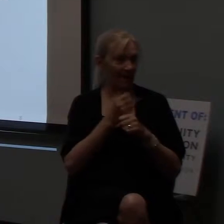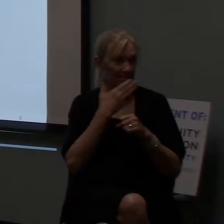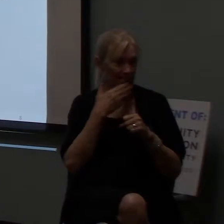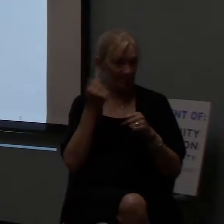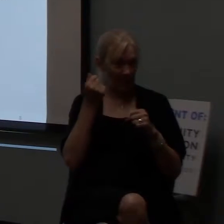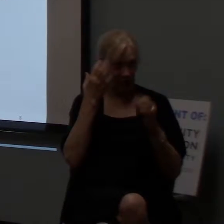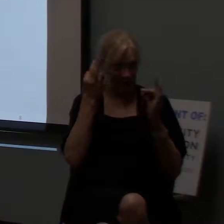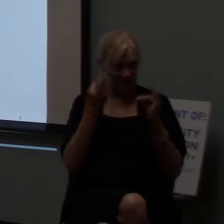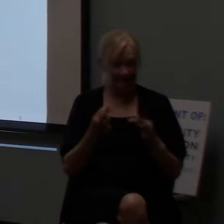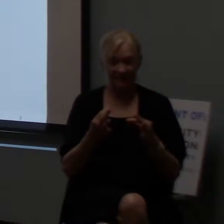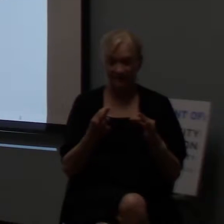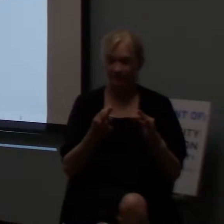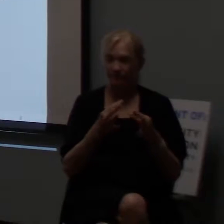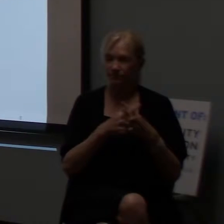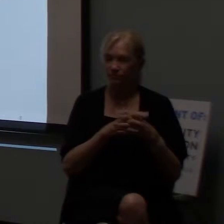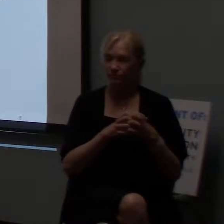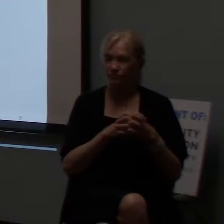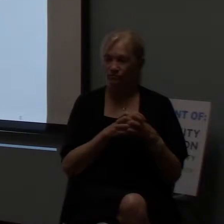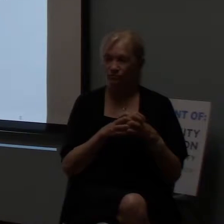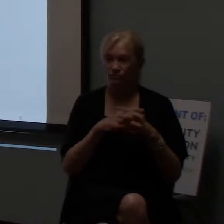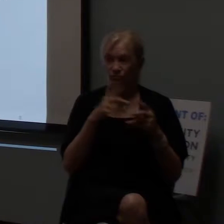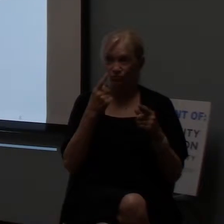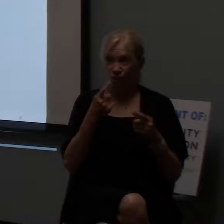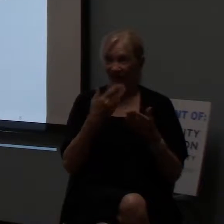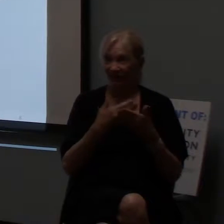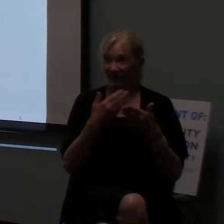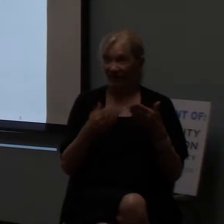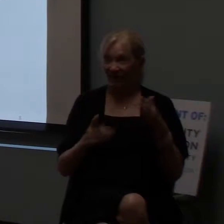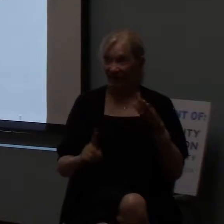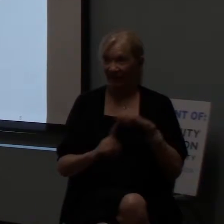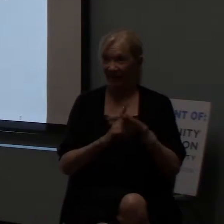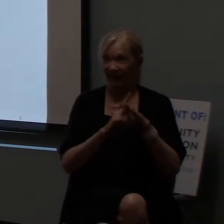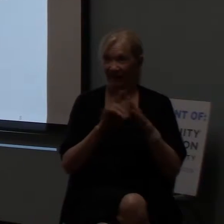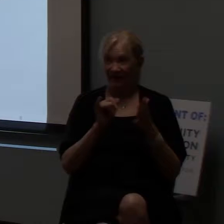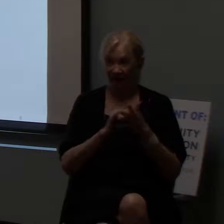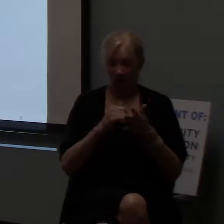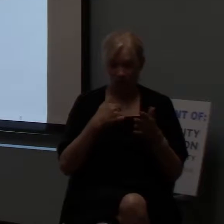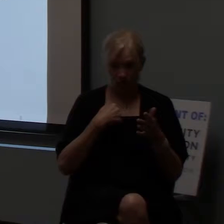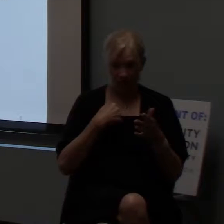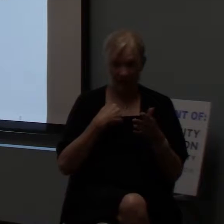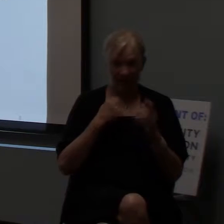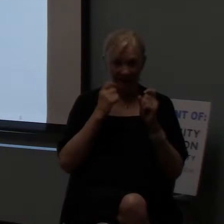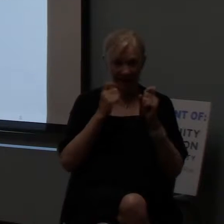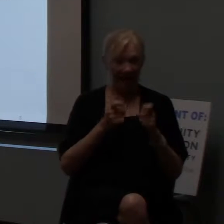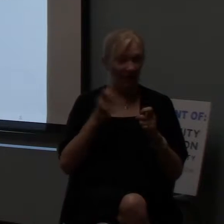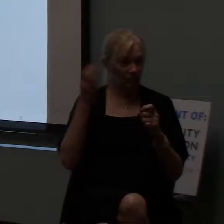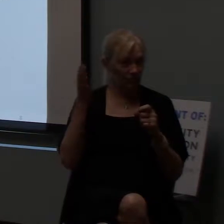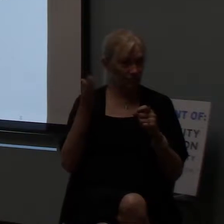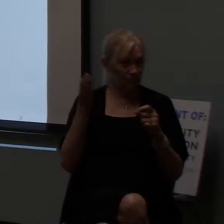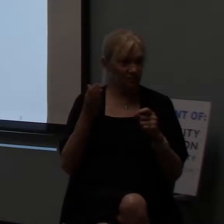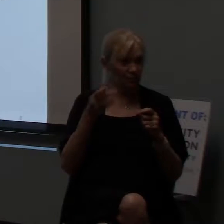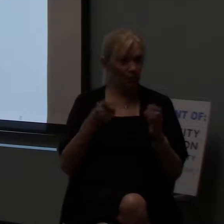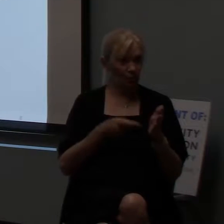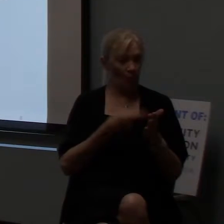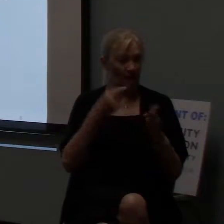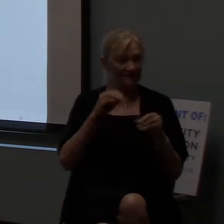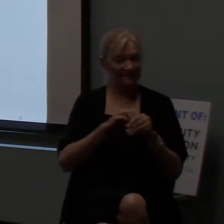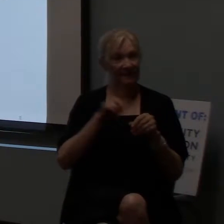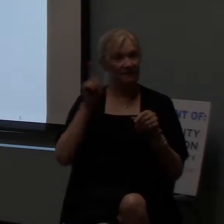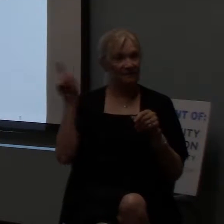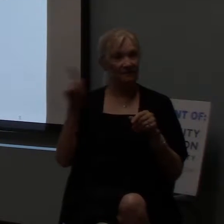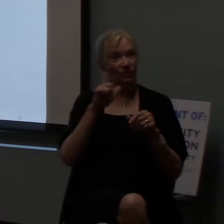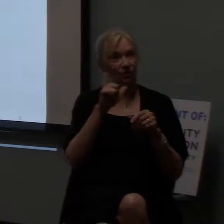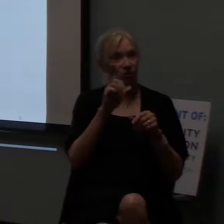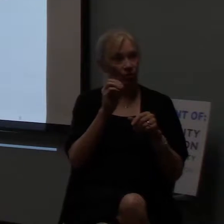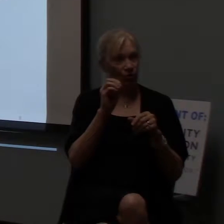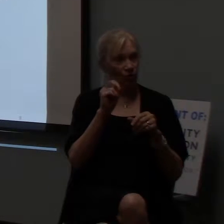sort of a collective intelligence. And one thing that came up at the discussion that we gave this presentation already once in Longmont that I hadn't thought